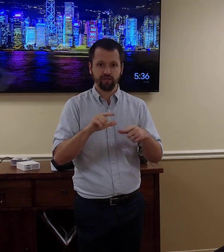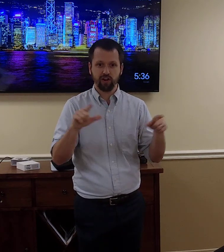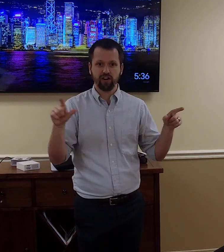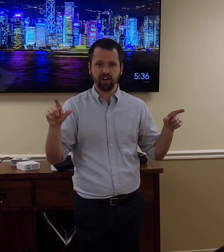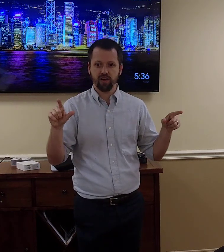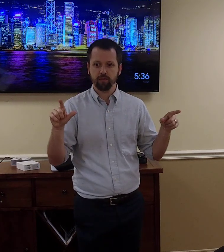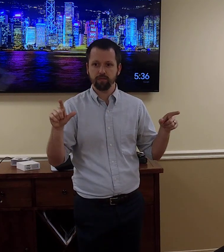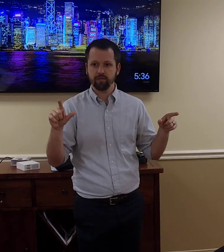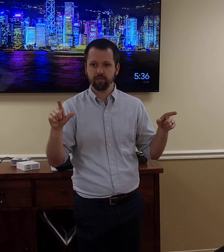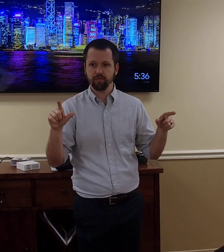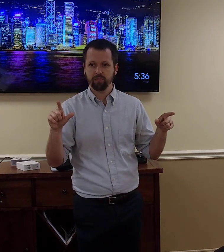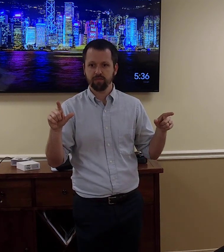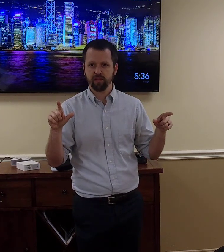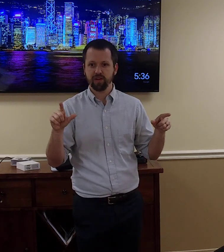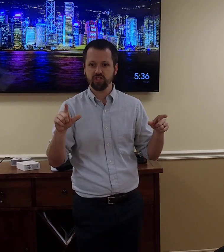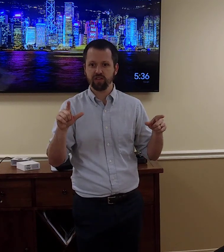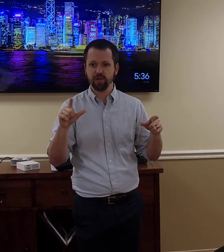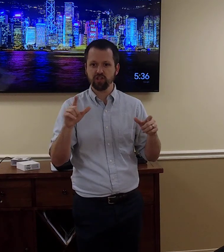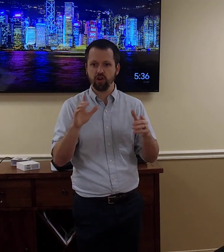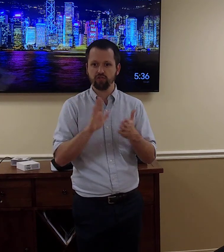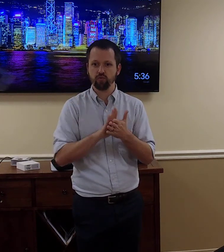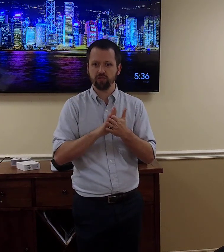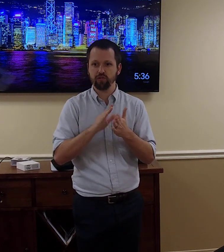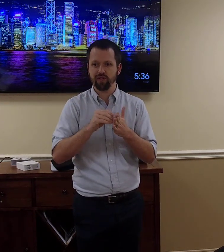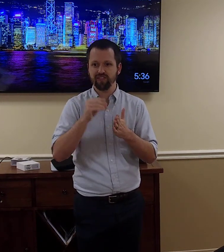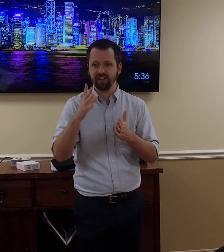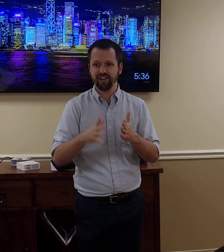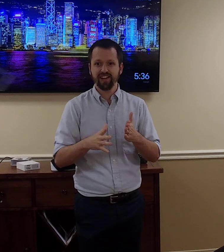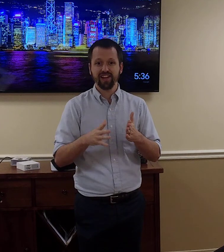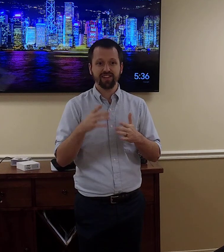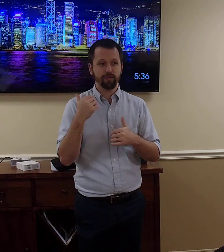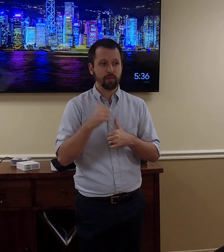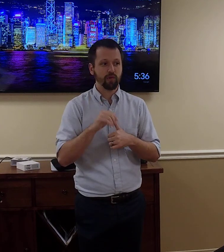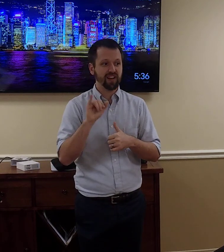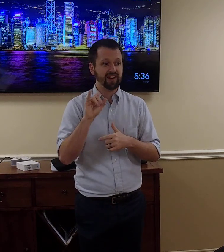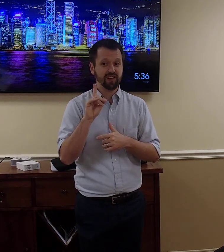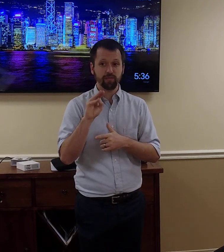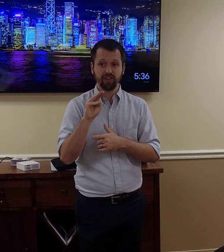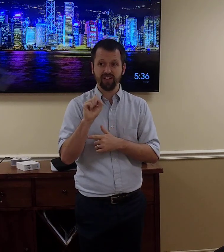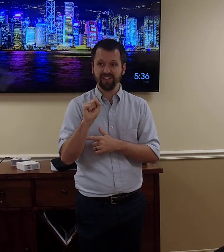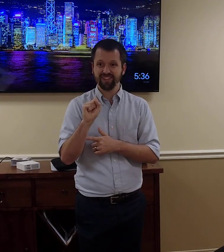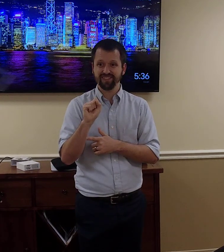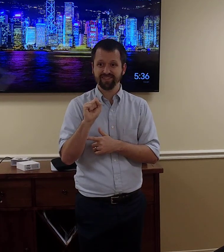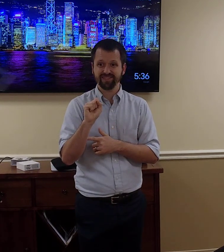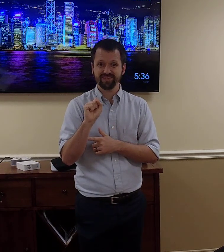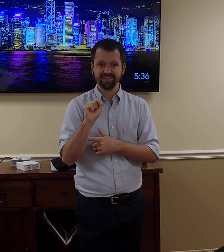our, especially our school students here, do you remember what idioms are?